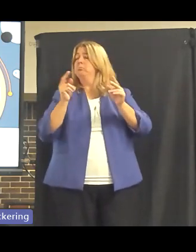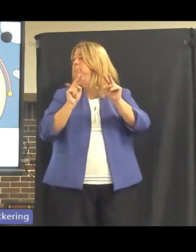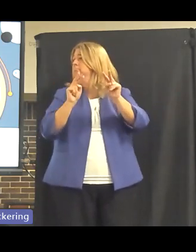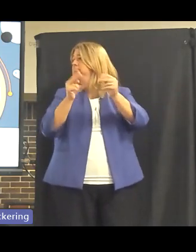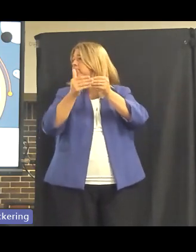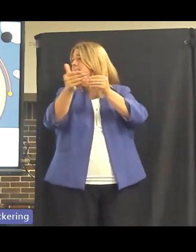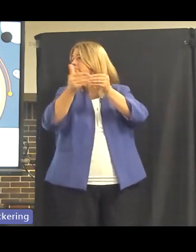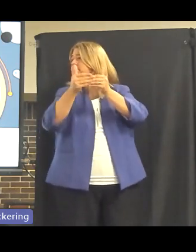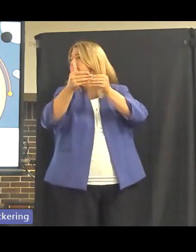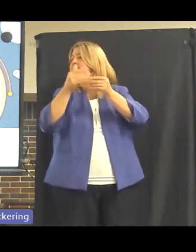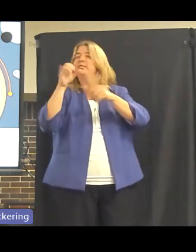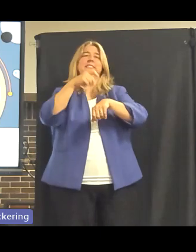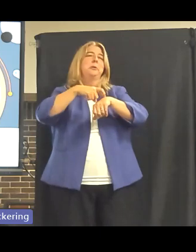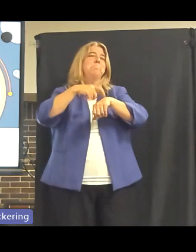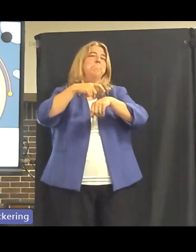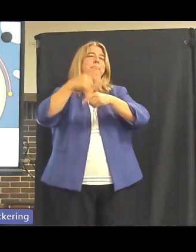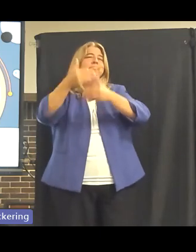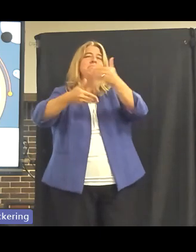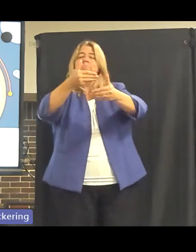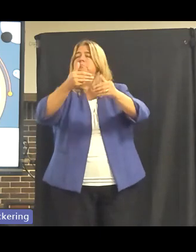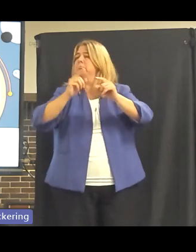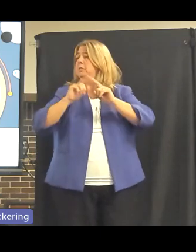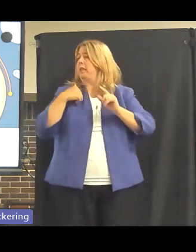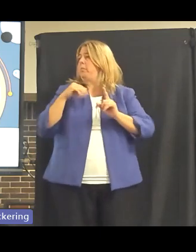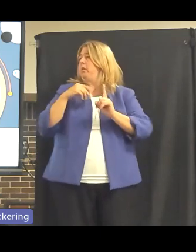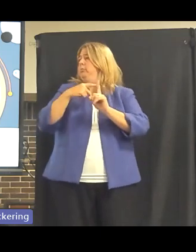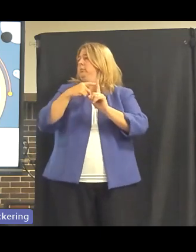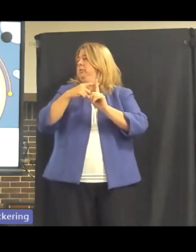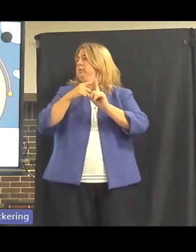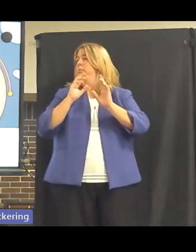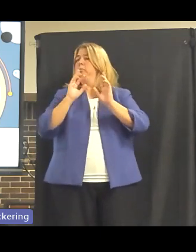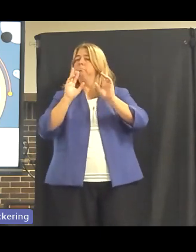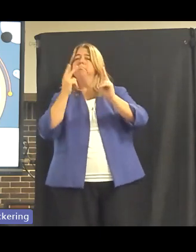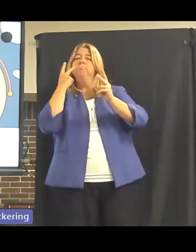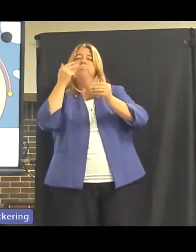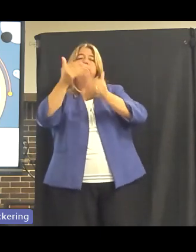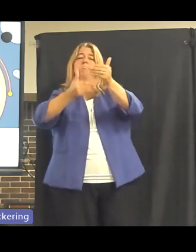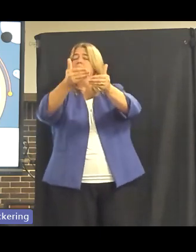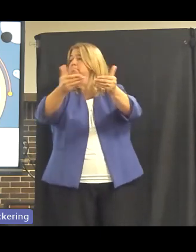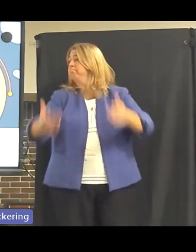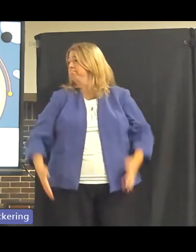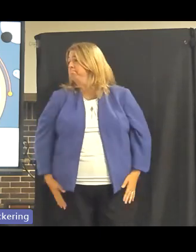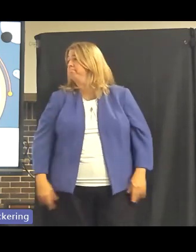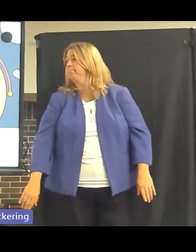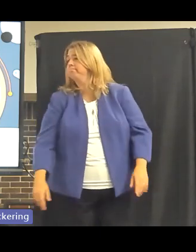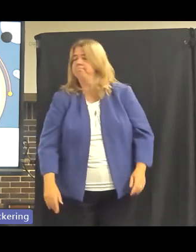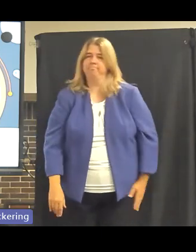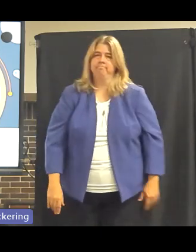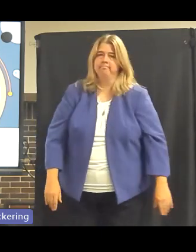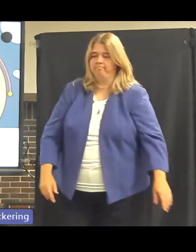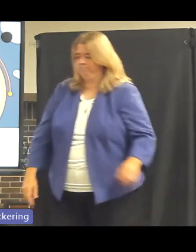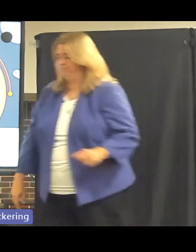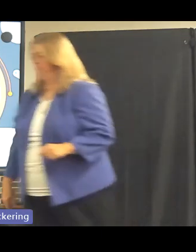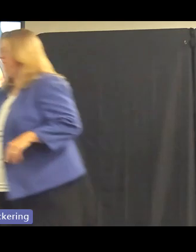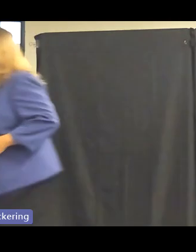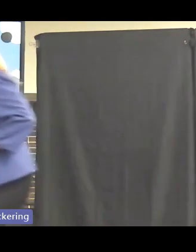think there'll be continued dialogue with myself, Jeremy, Kelly, and the representatives, but I am optimistic moving